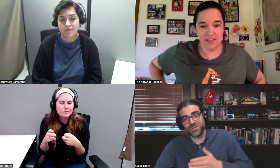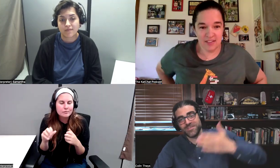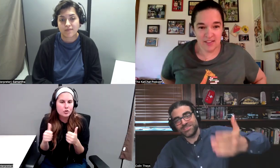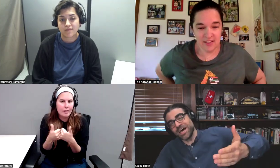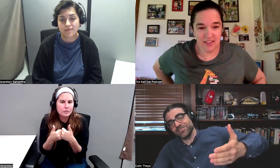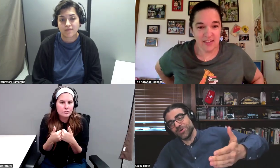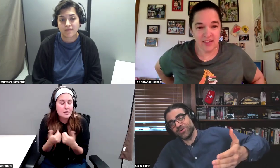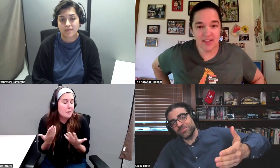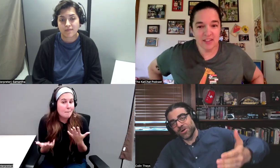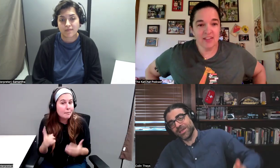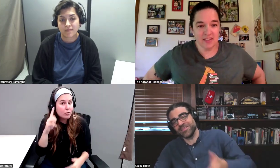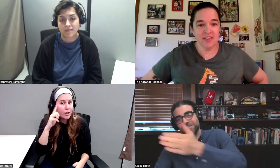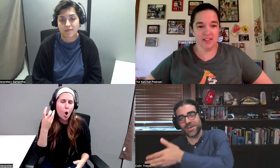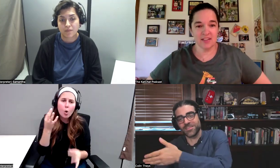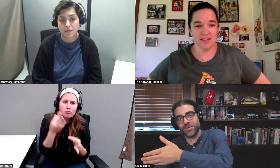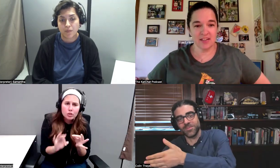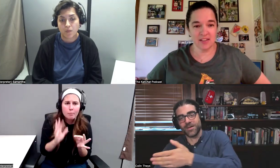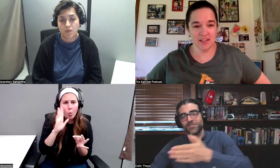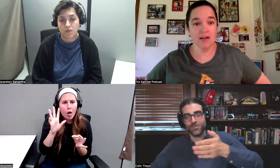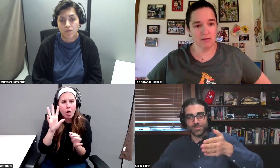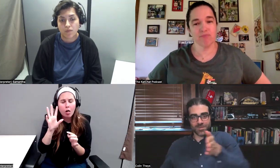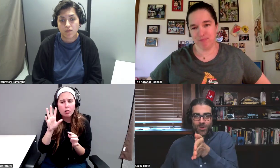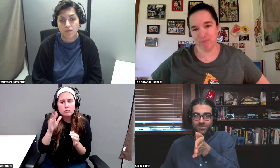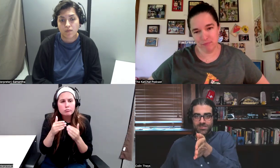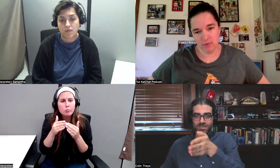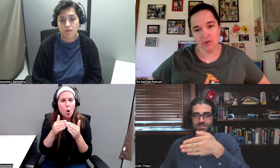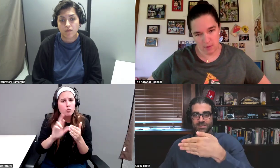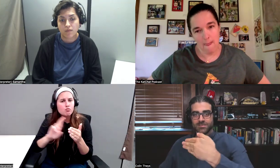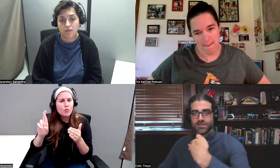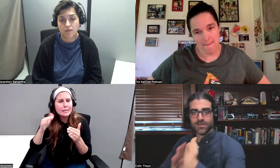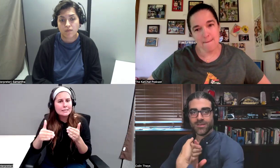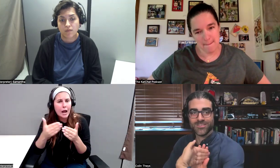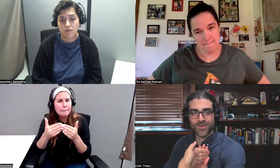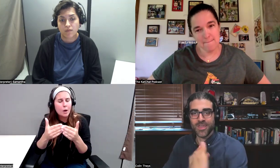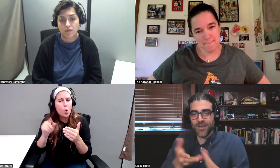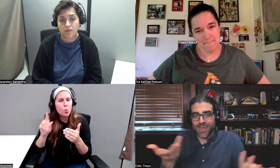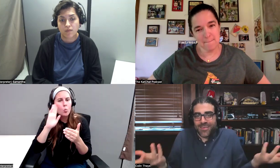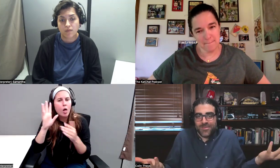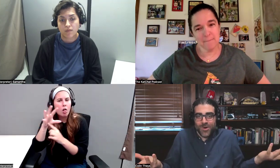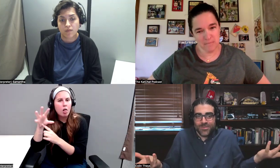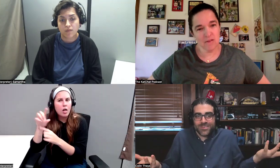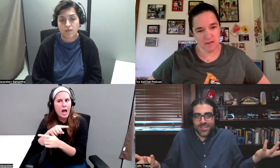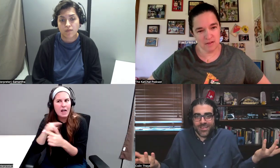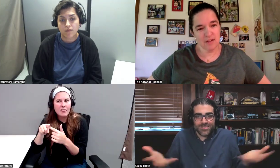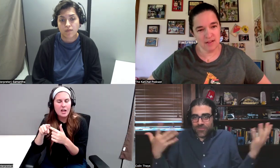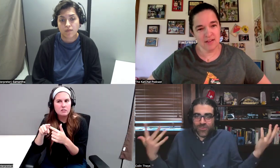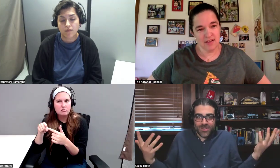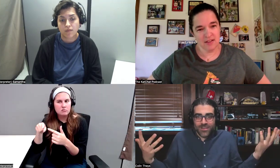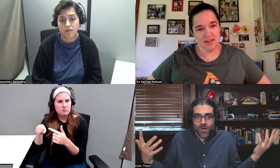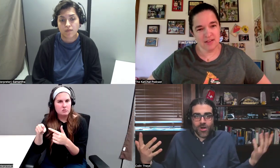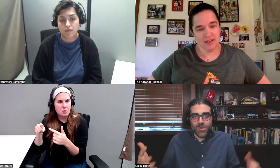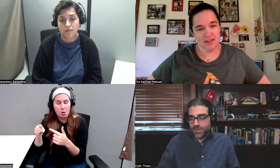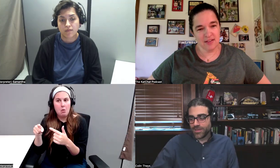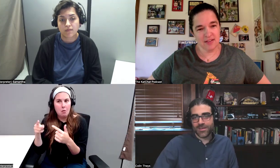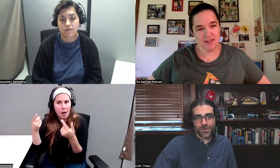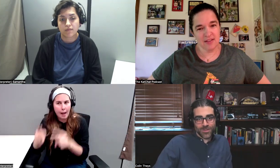like, oh, we'll shoot on this side of the boat in the morning, and then this side of the boat in the afternoon. But the boat just does this, and so you get on that side of the boat, and suddenly it's all front lit